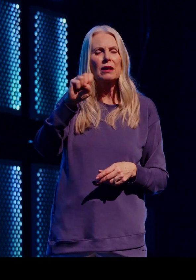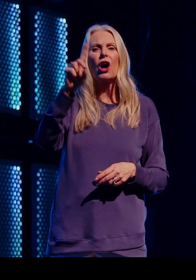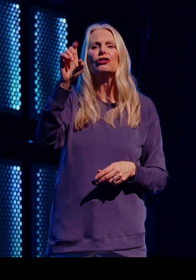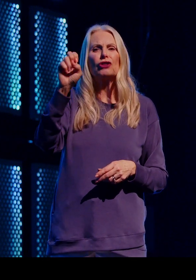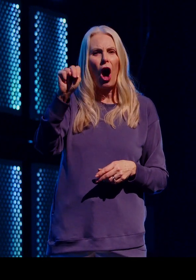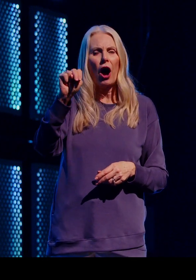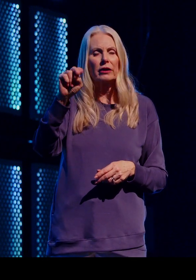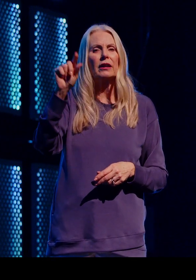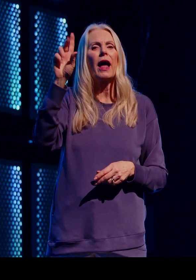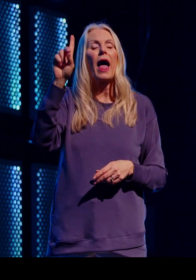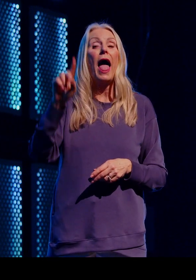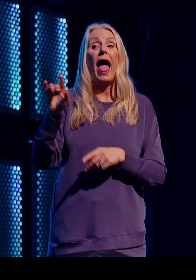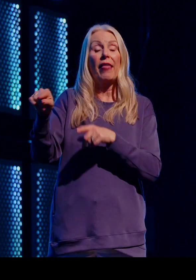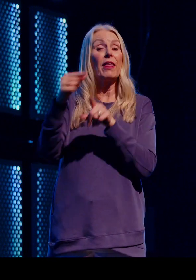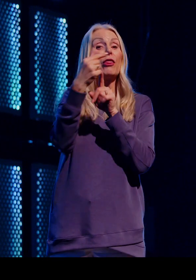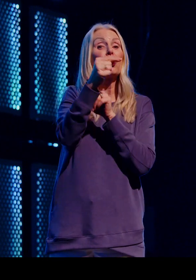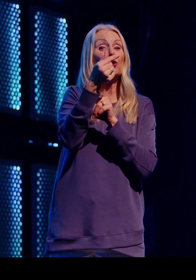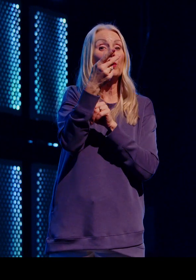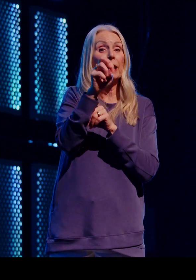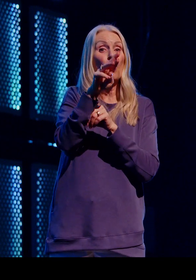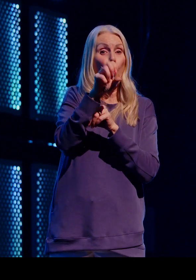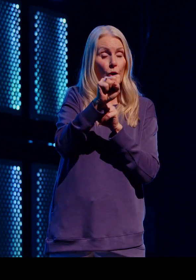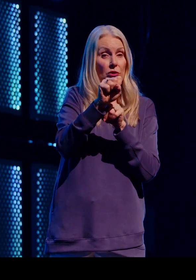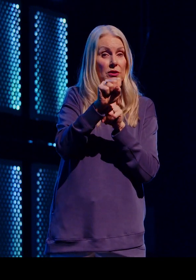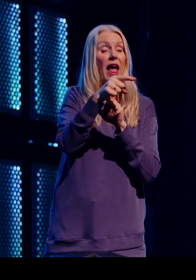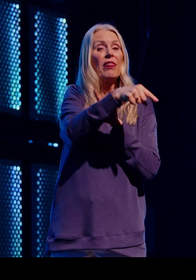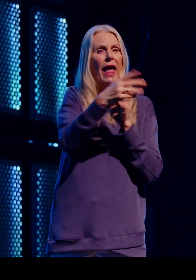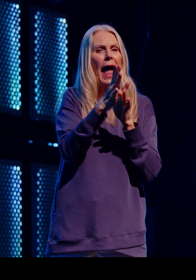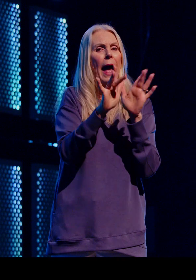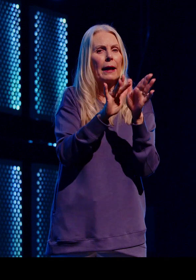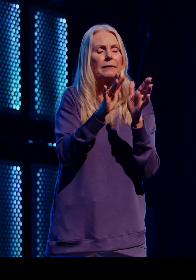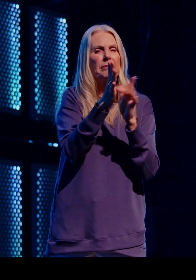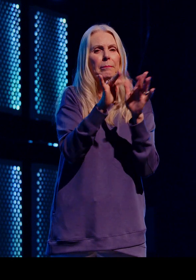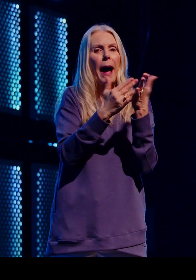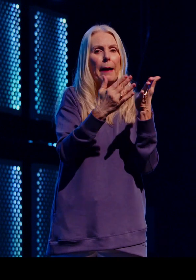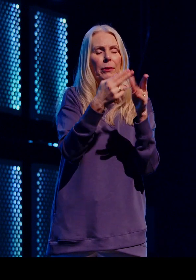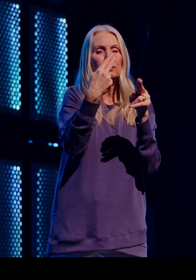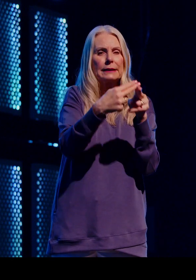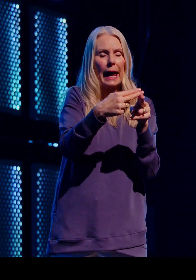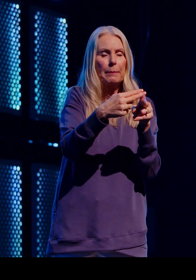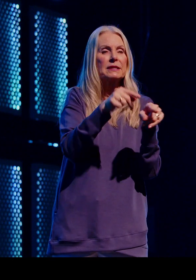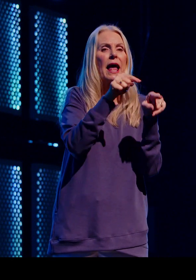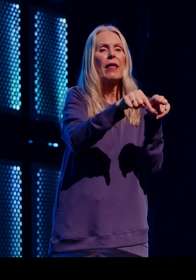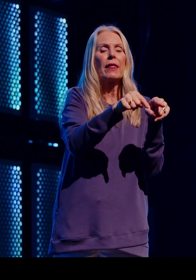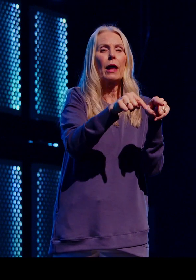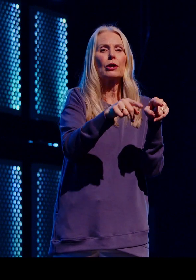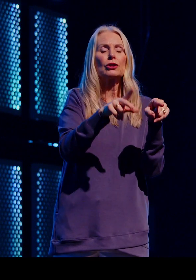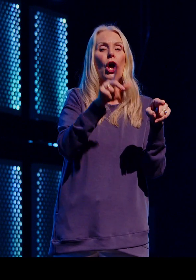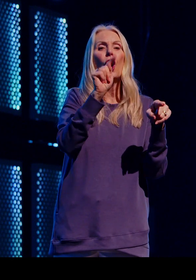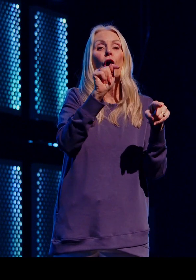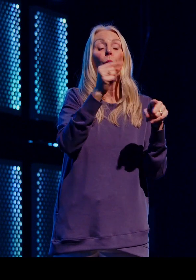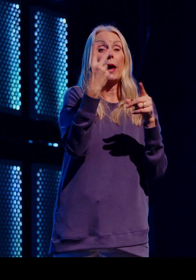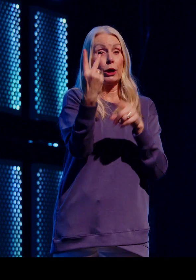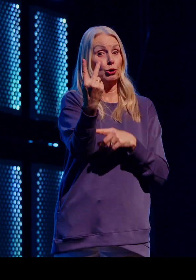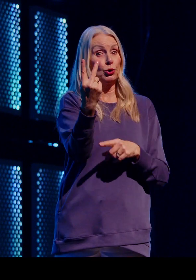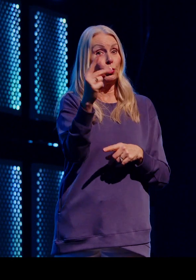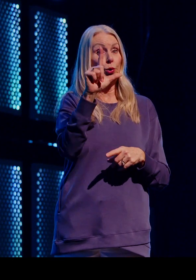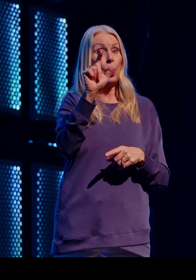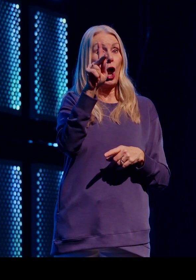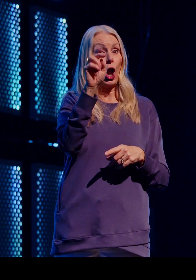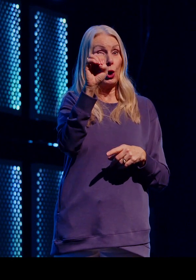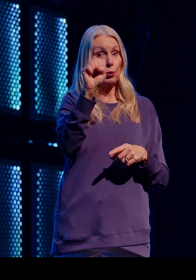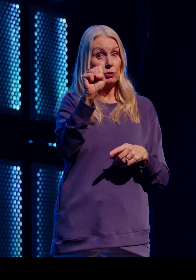Our greenhorns they had names, Bible names as well. And the greenhorns were 2 Lukes. We had 2 Lukes,